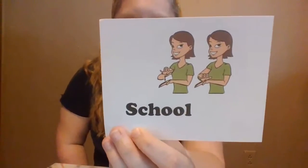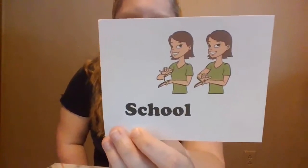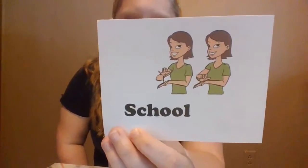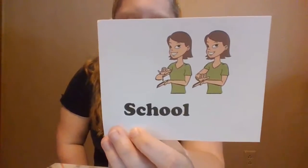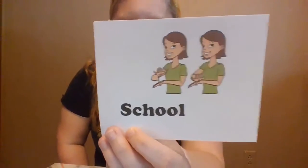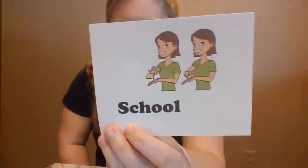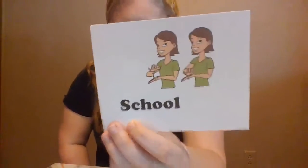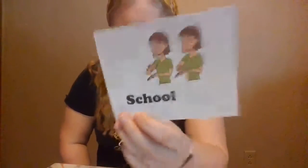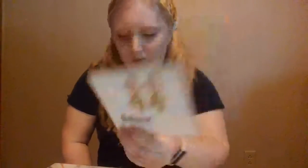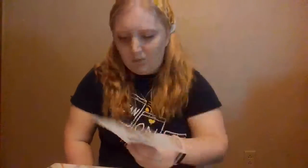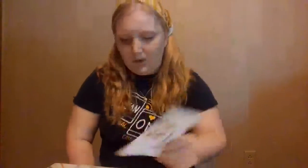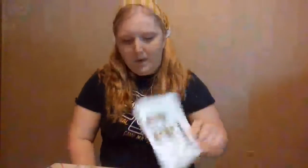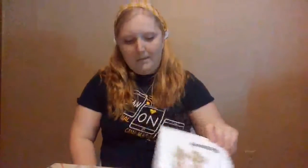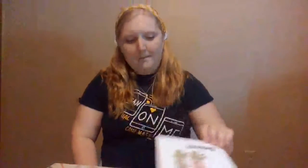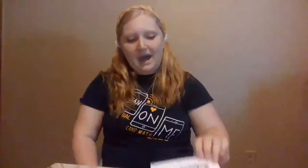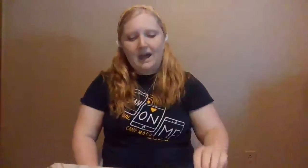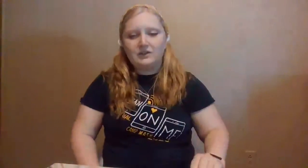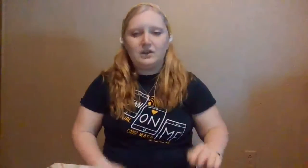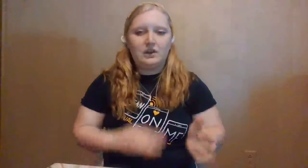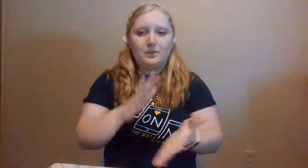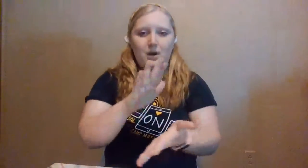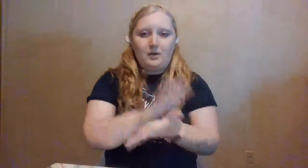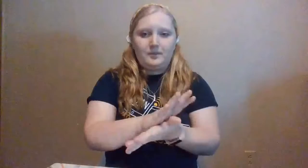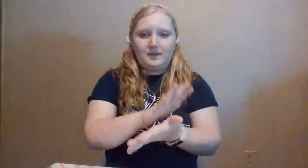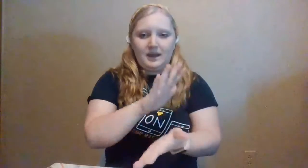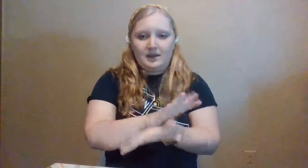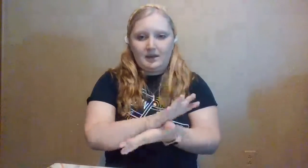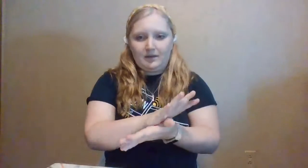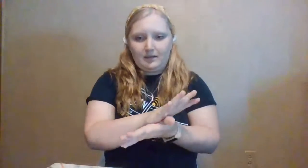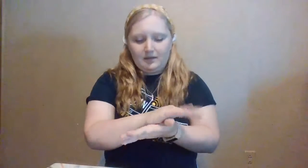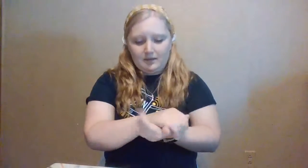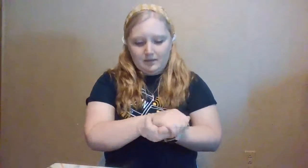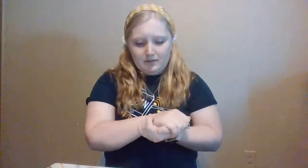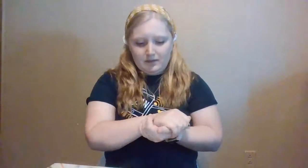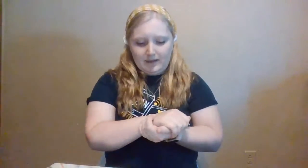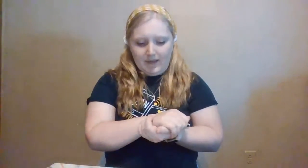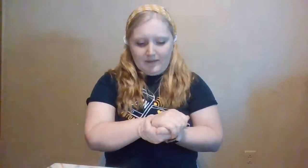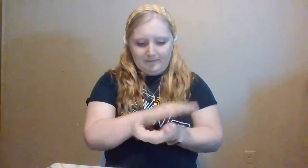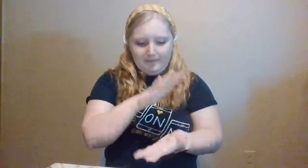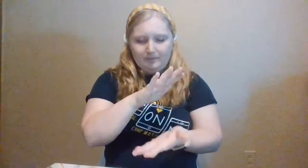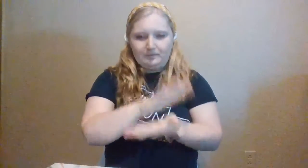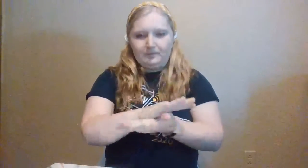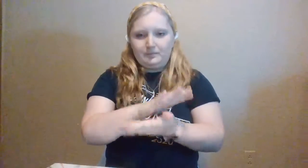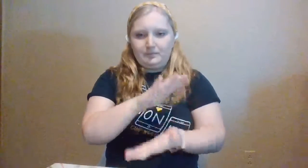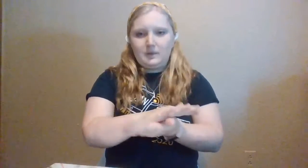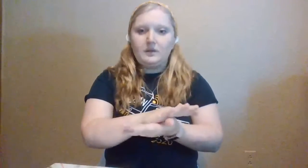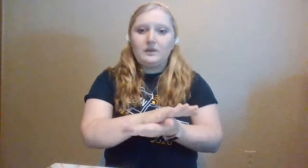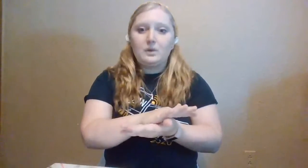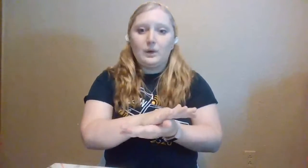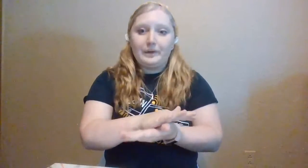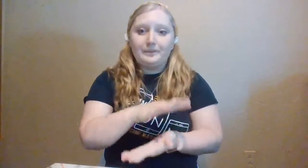So this one, you patch your palms together like that. School.